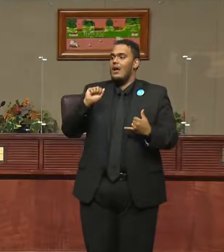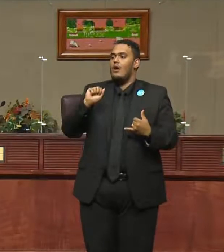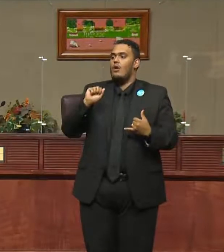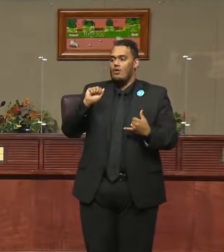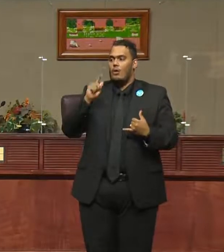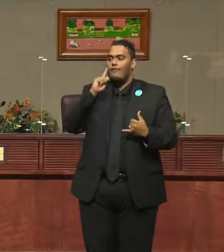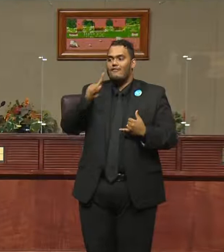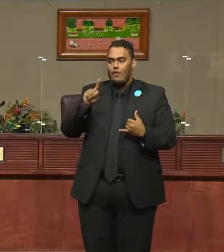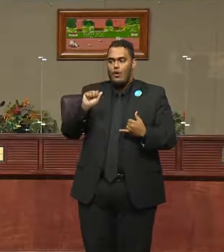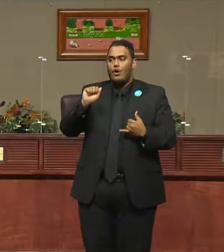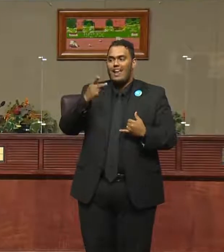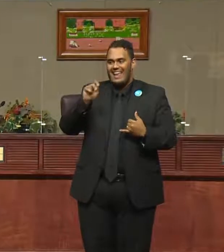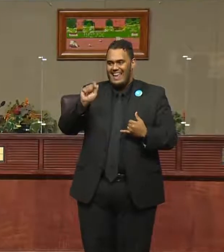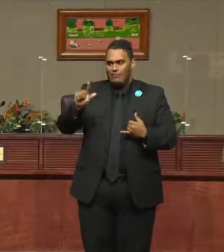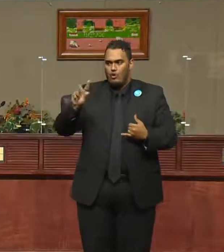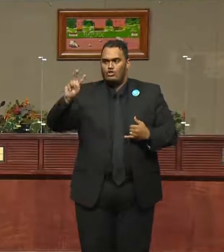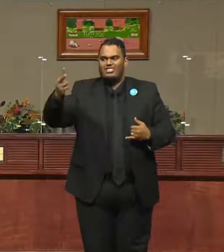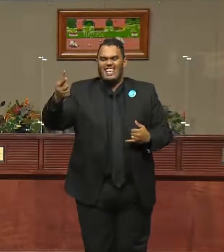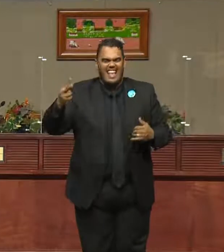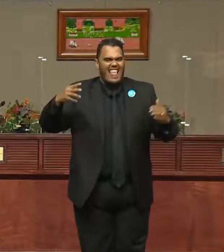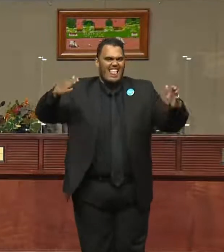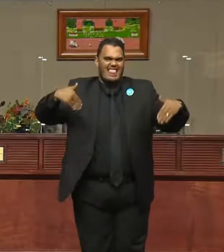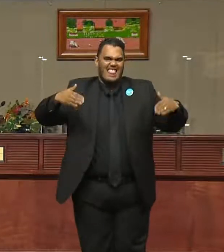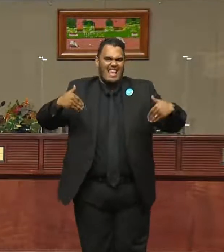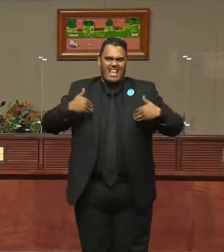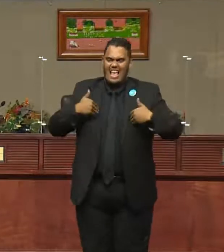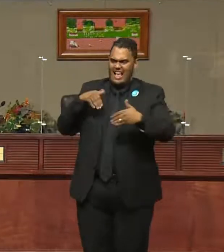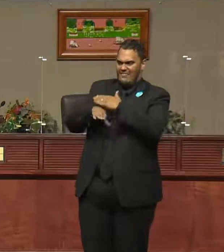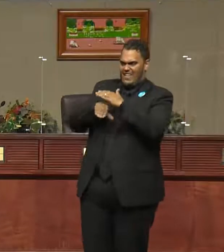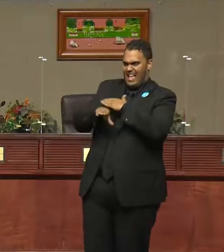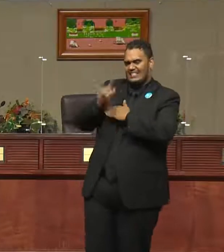able to access that. We access one of the day, not the